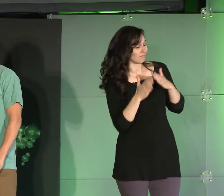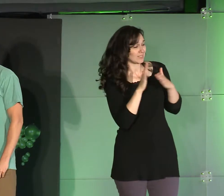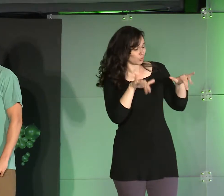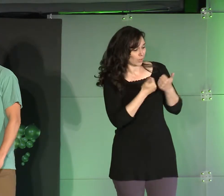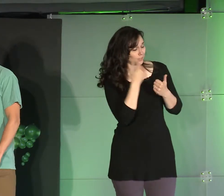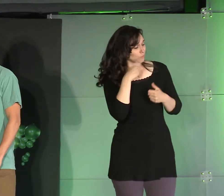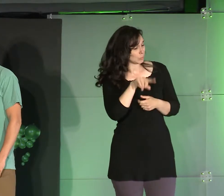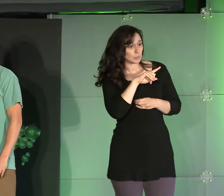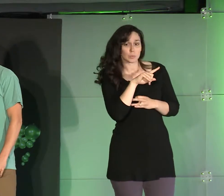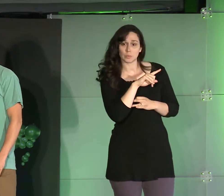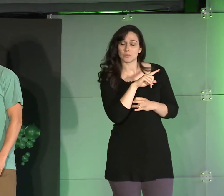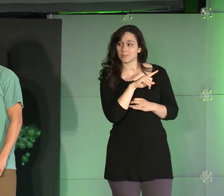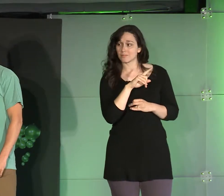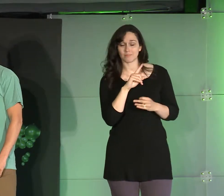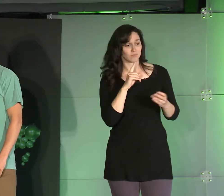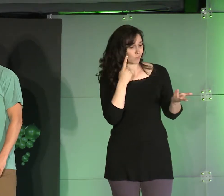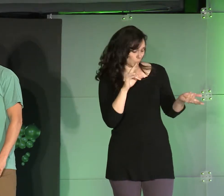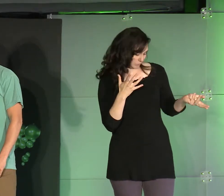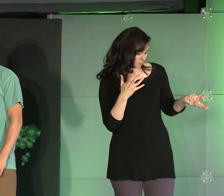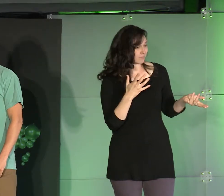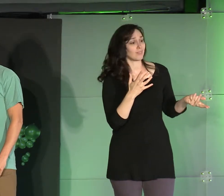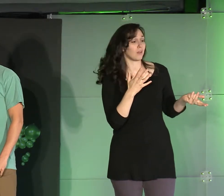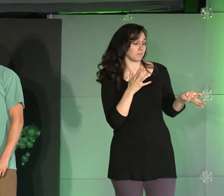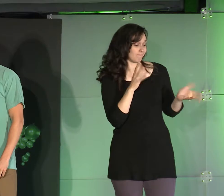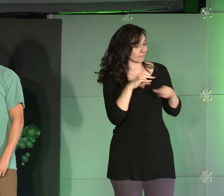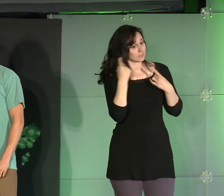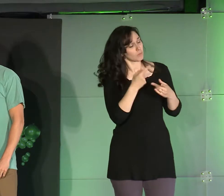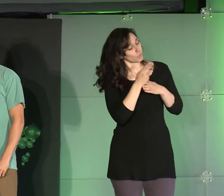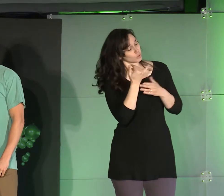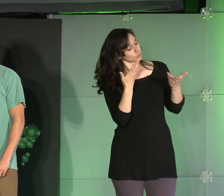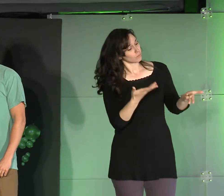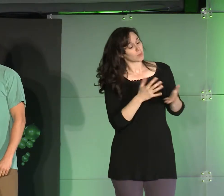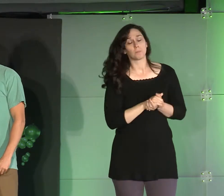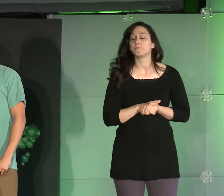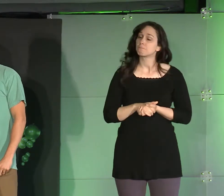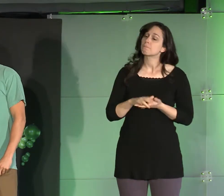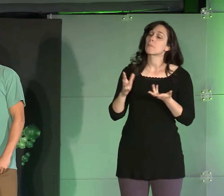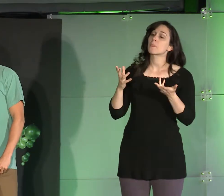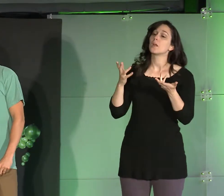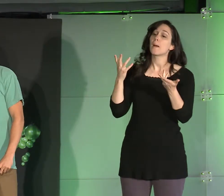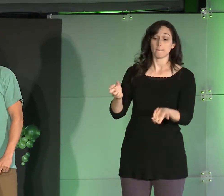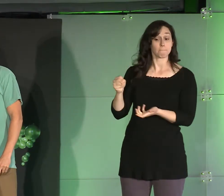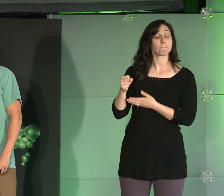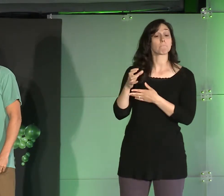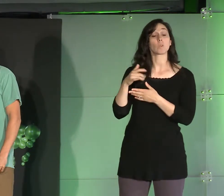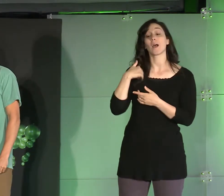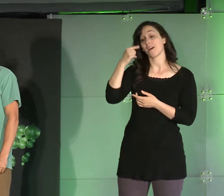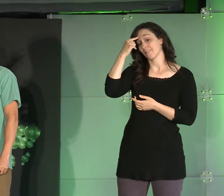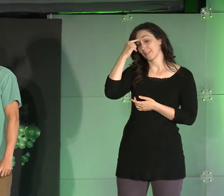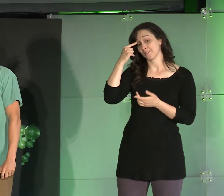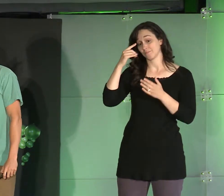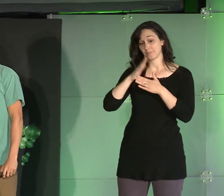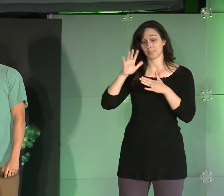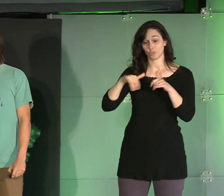challenges for you in, sort of as far as you are in this project so far? Yeah. So I think the